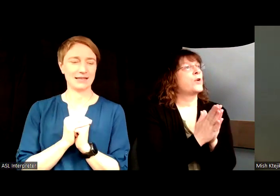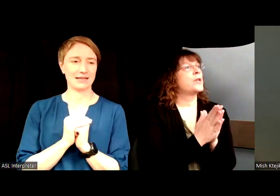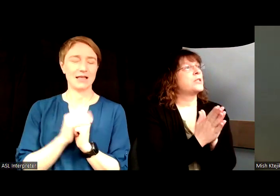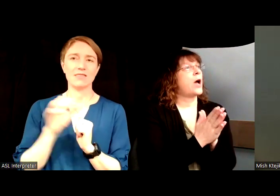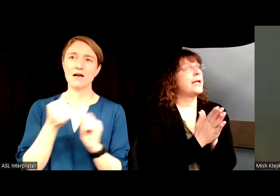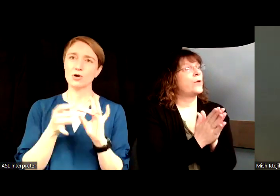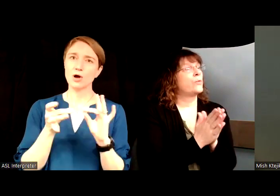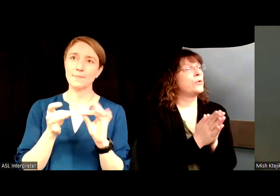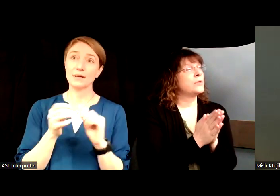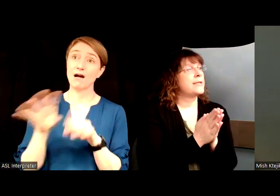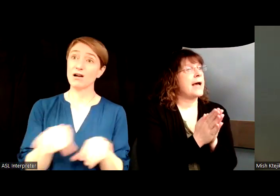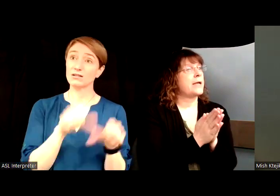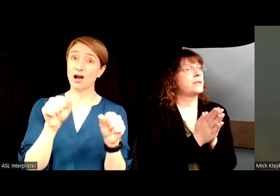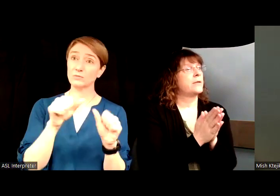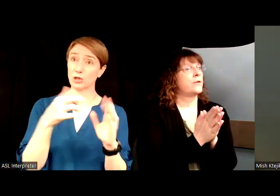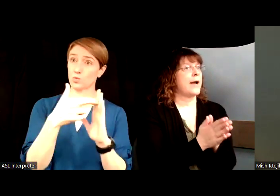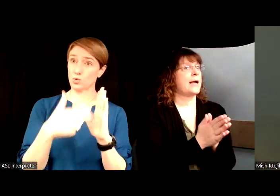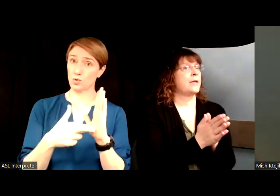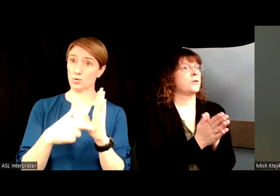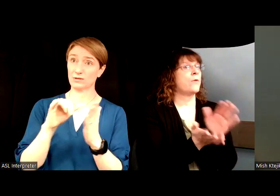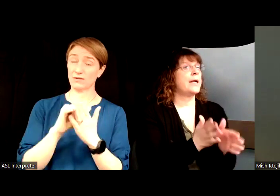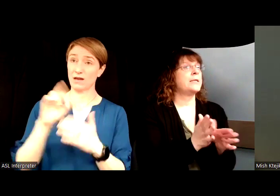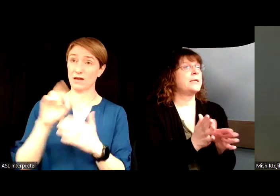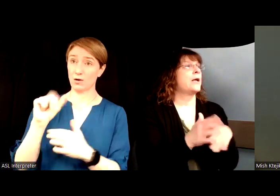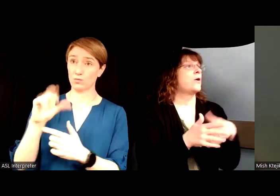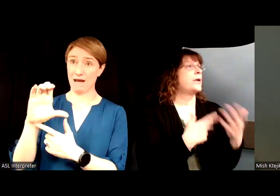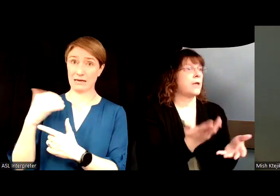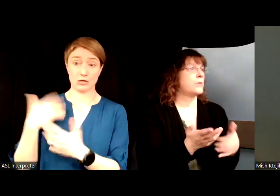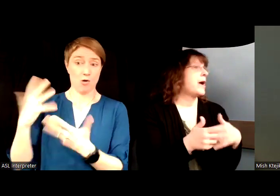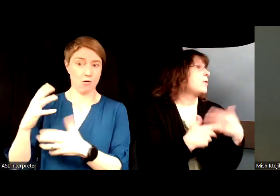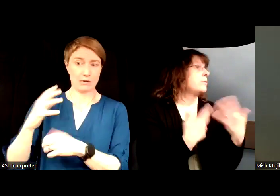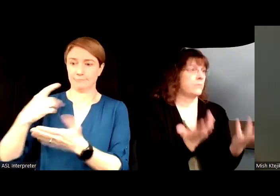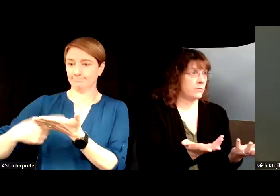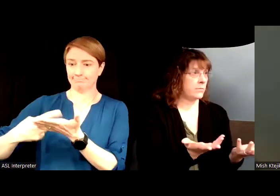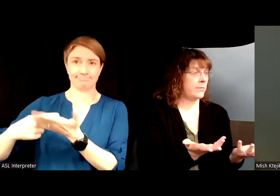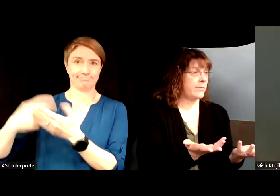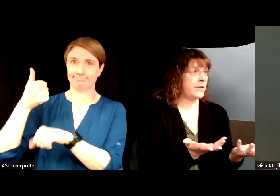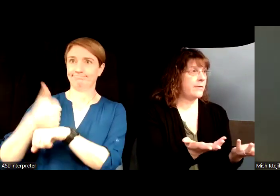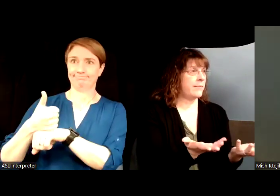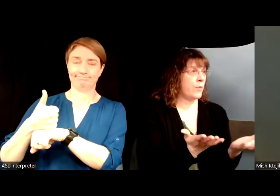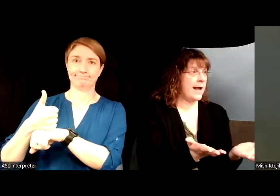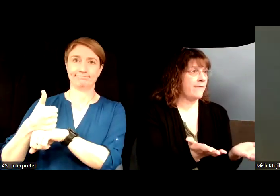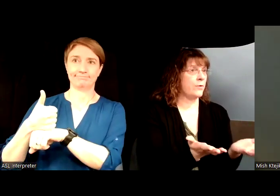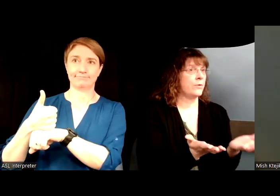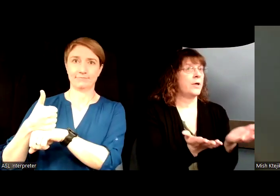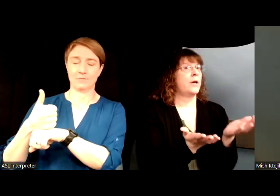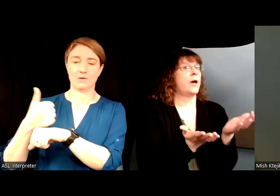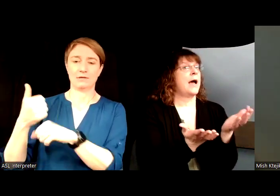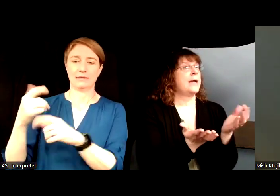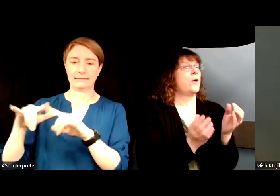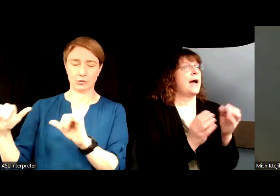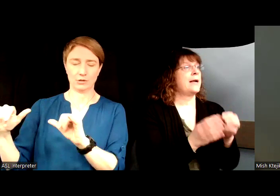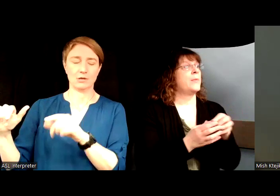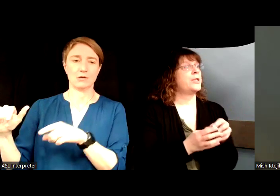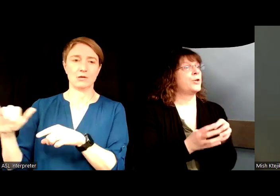as far as adopting any rules that the RAC has already done, already talked about, what have you.